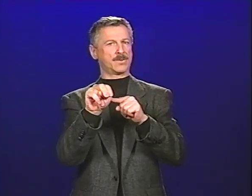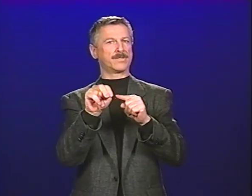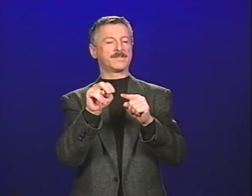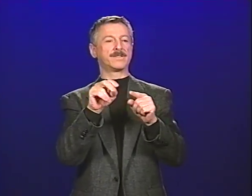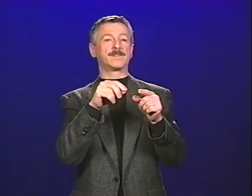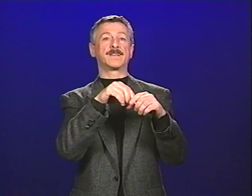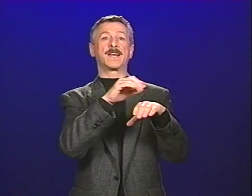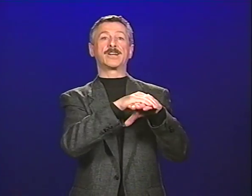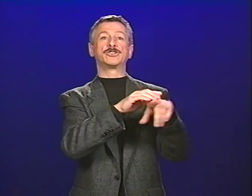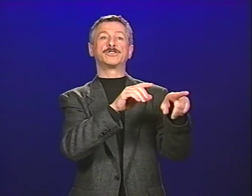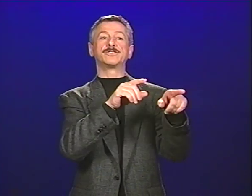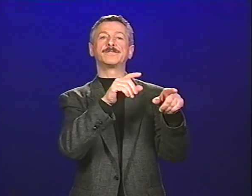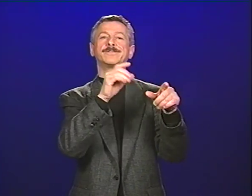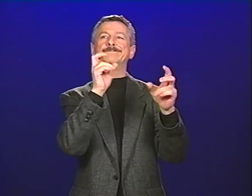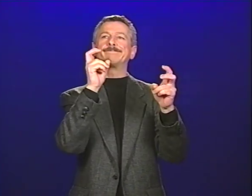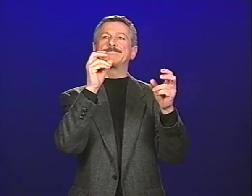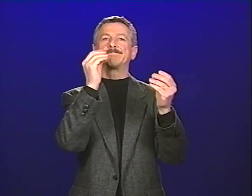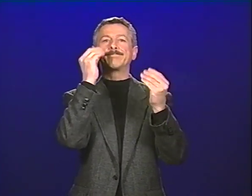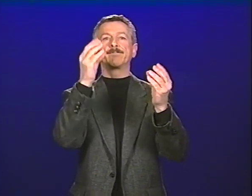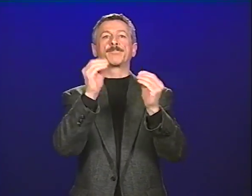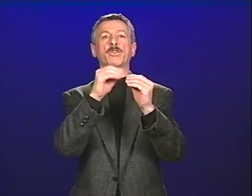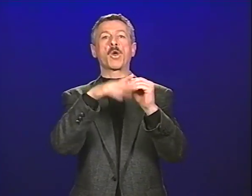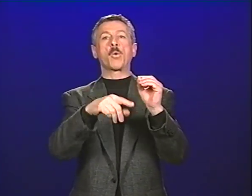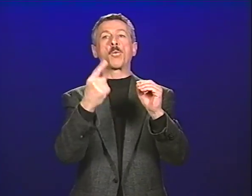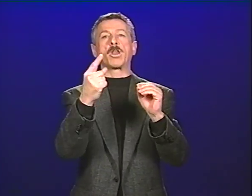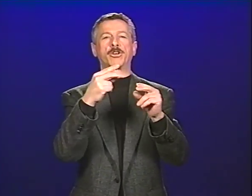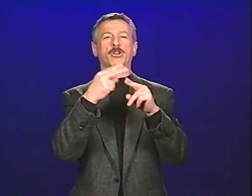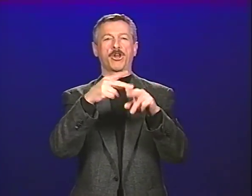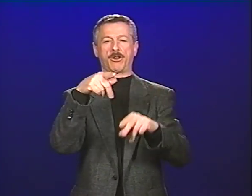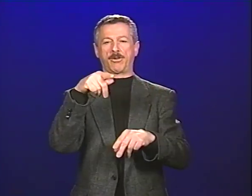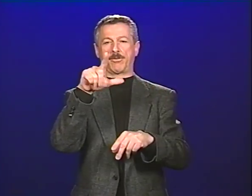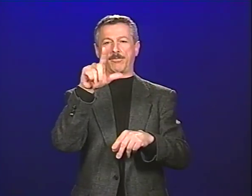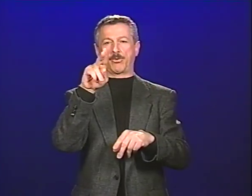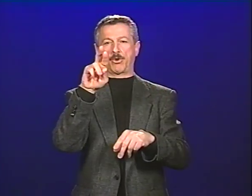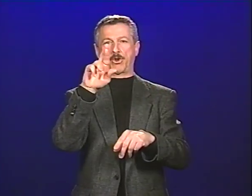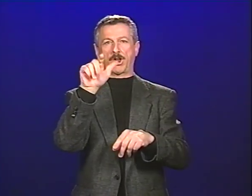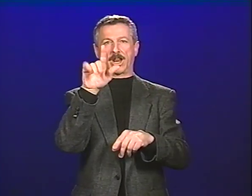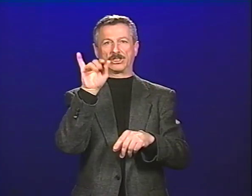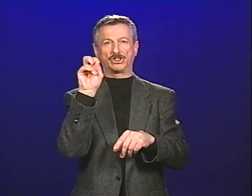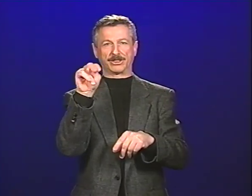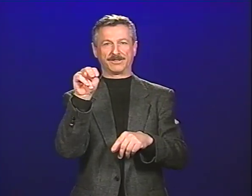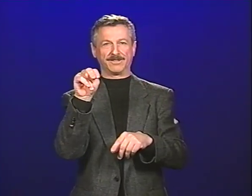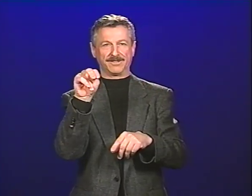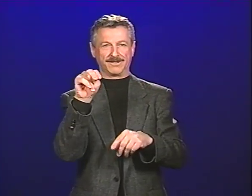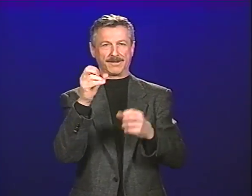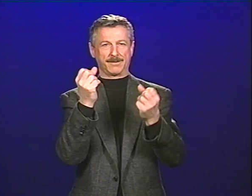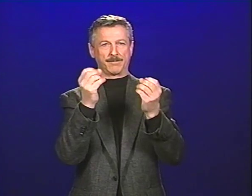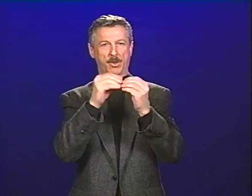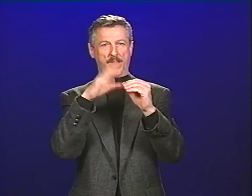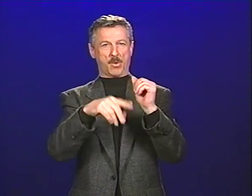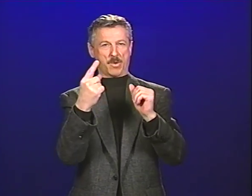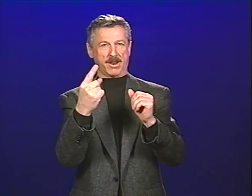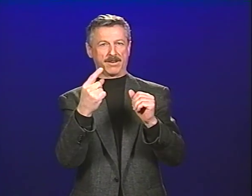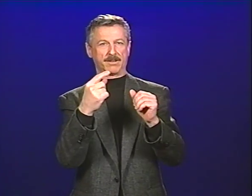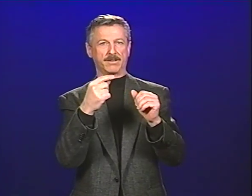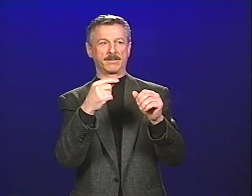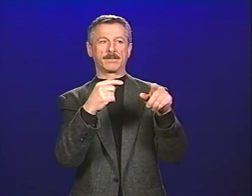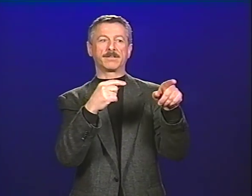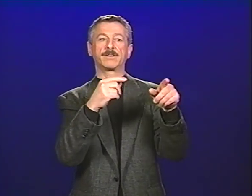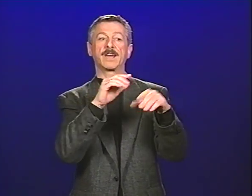An interesting aspect related to nouns in English is the concept of pluralization, showing more than one.